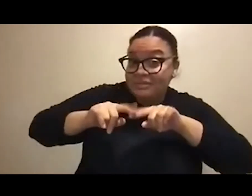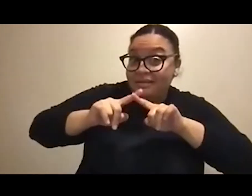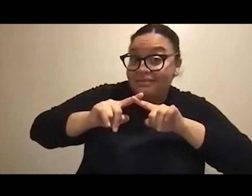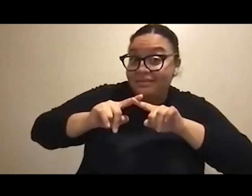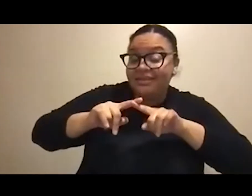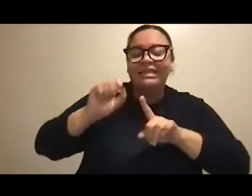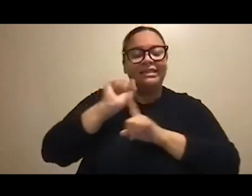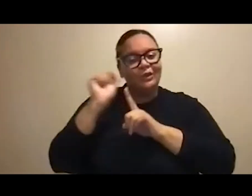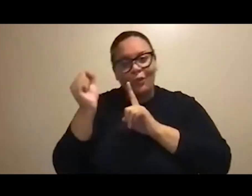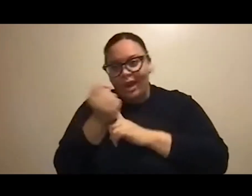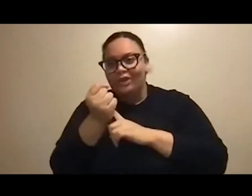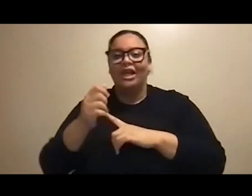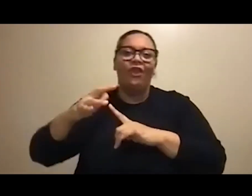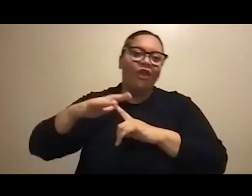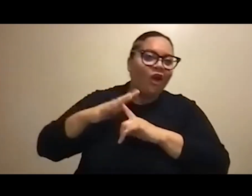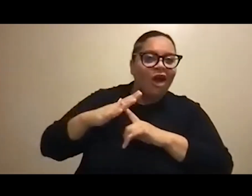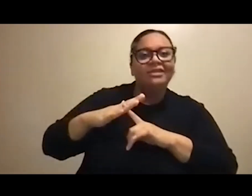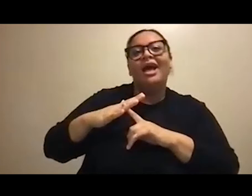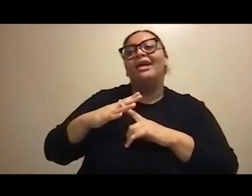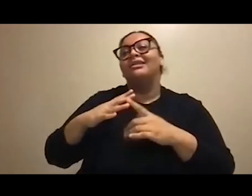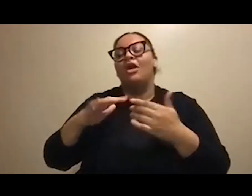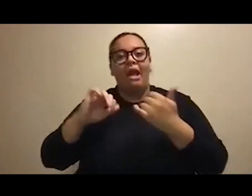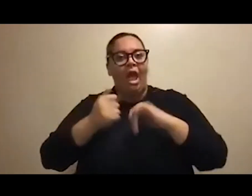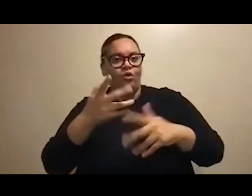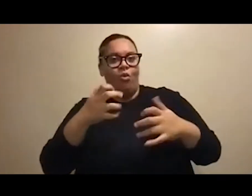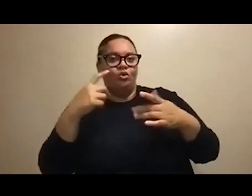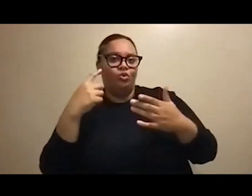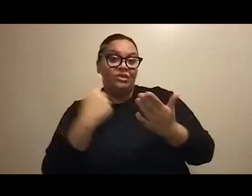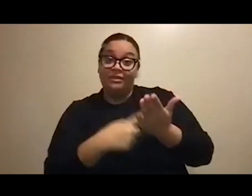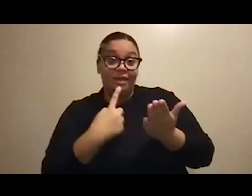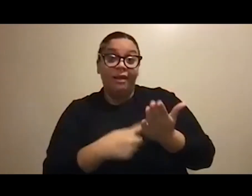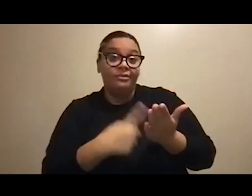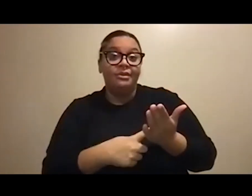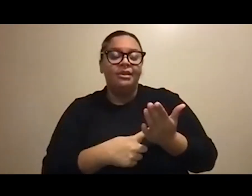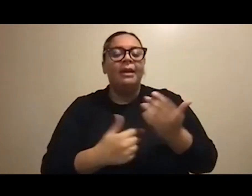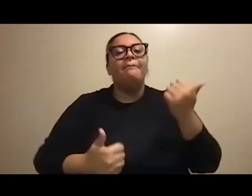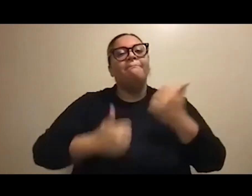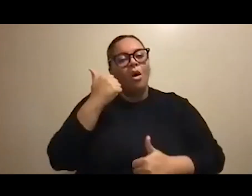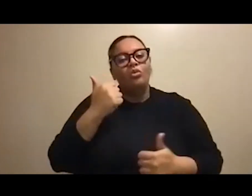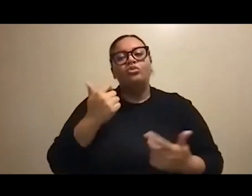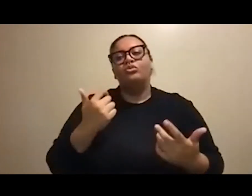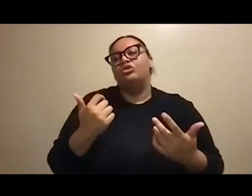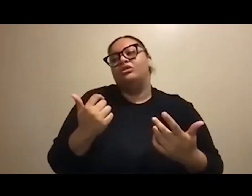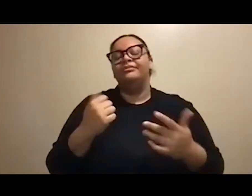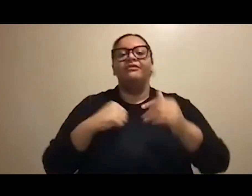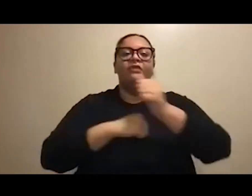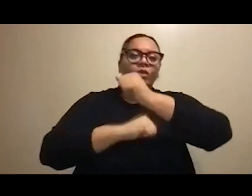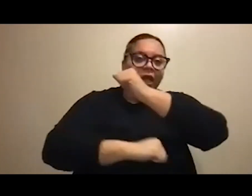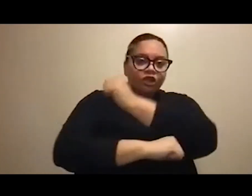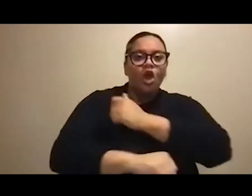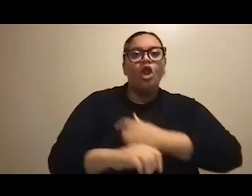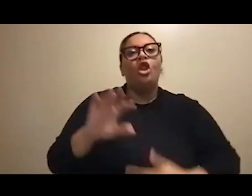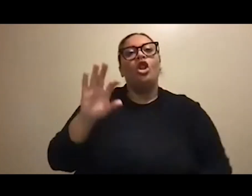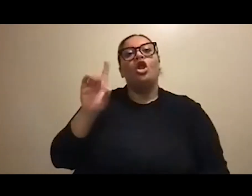and the context within which you're going to discuss it. Most fundamentally, due process in